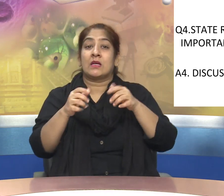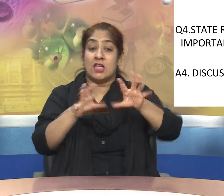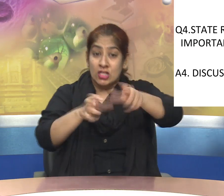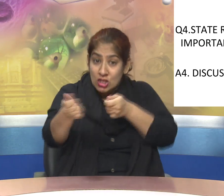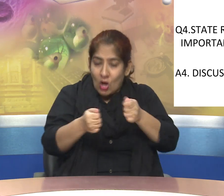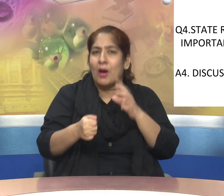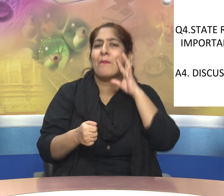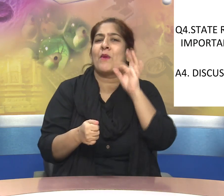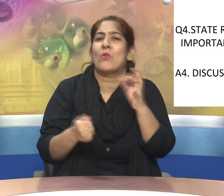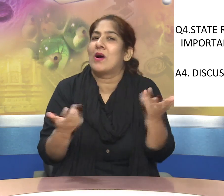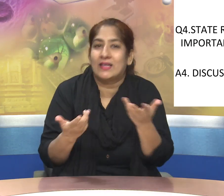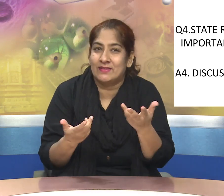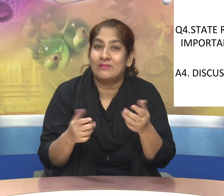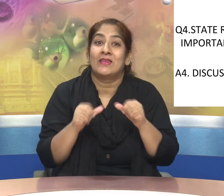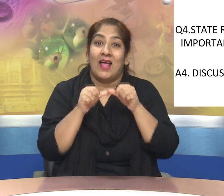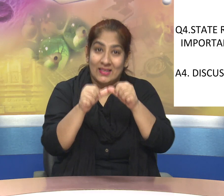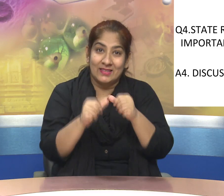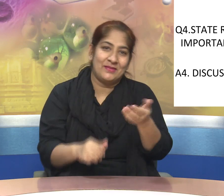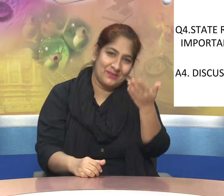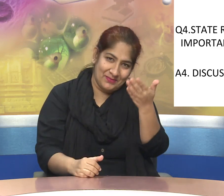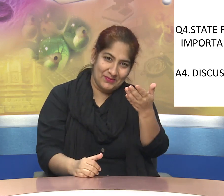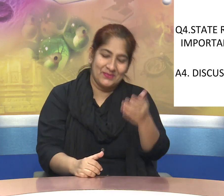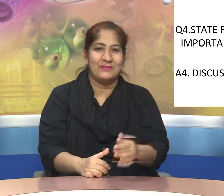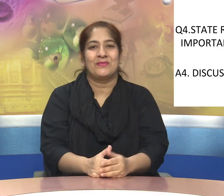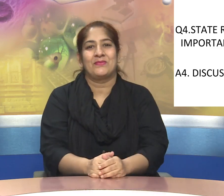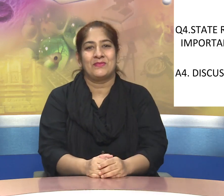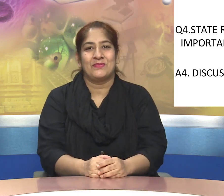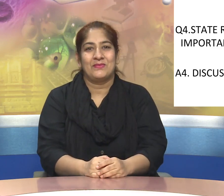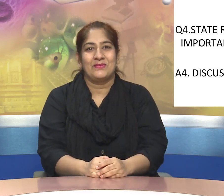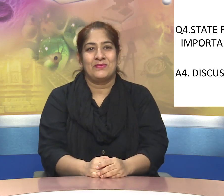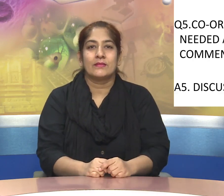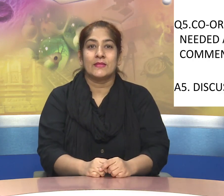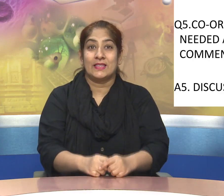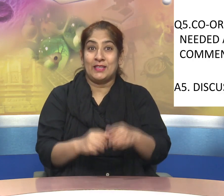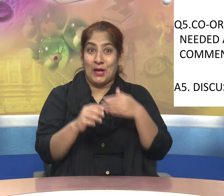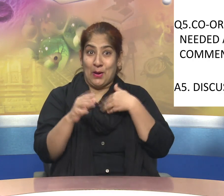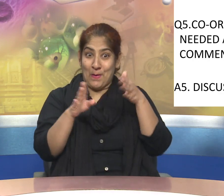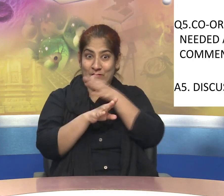So controlling is important. You have to state the reason. Answer has been discussed.